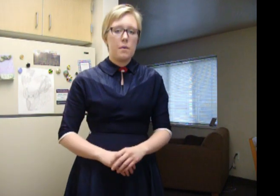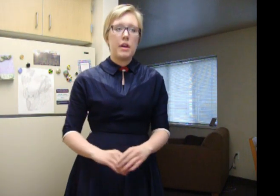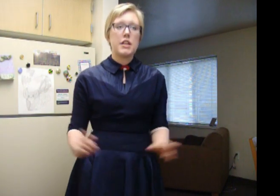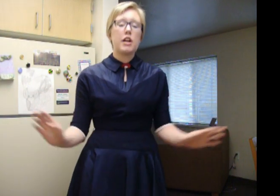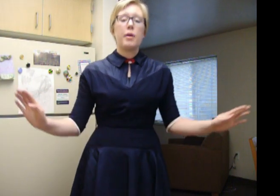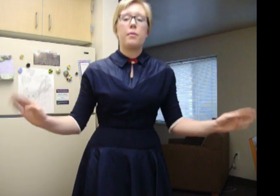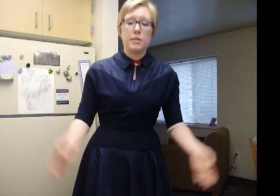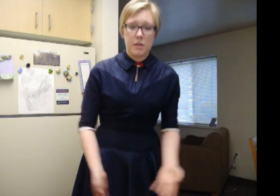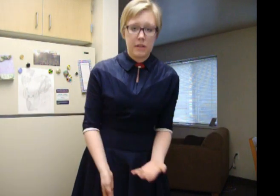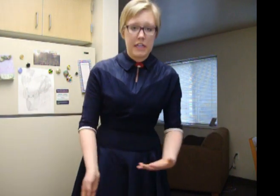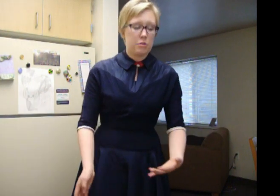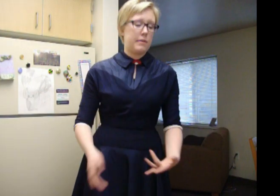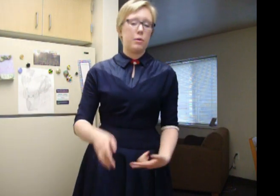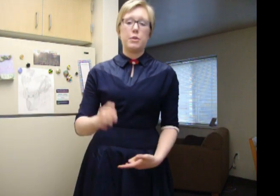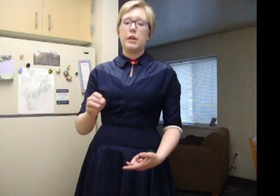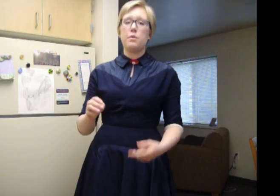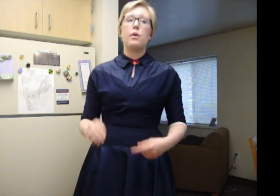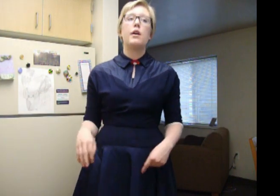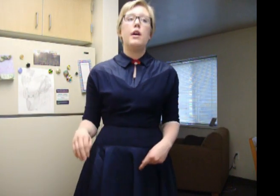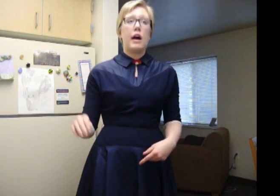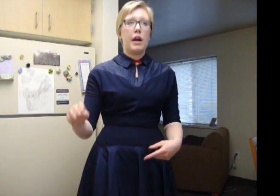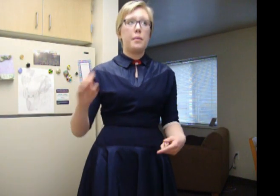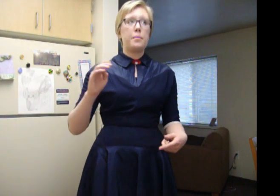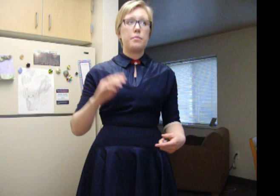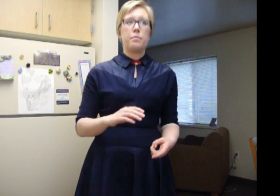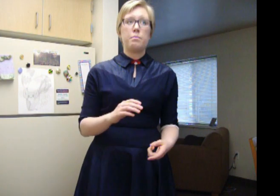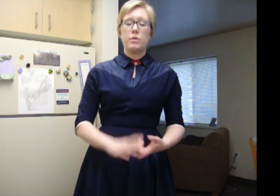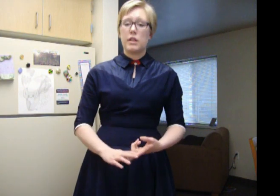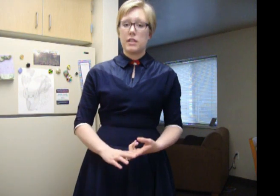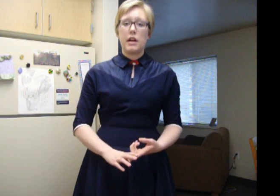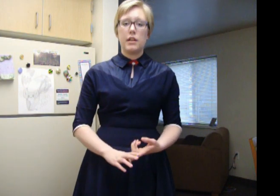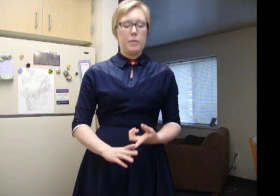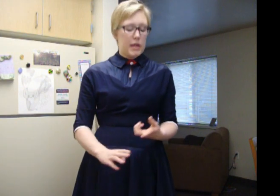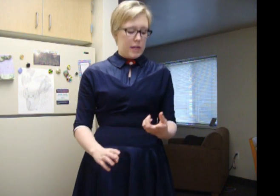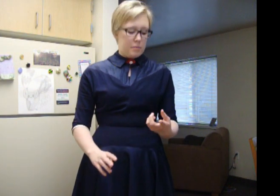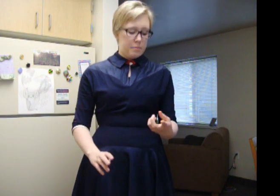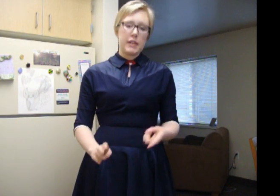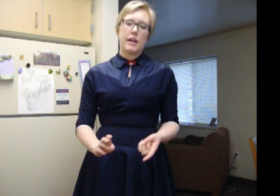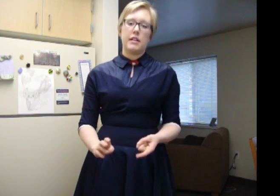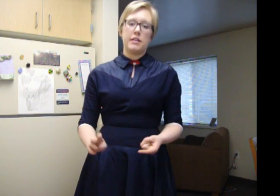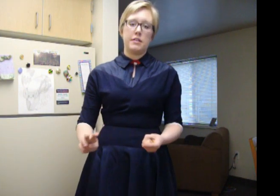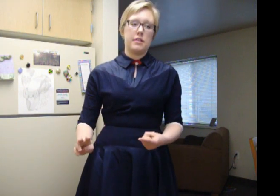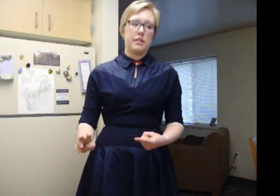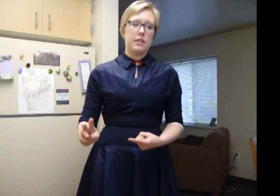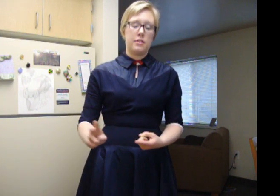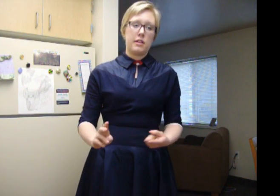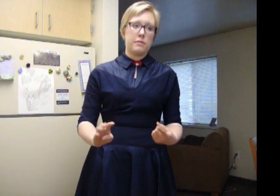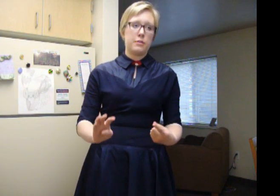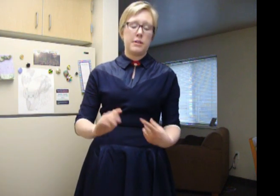When I talk about reasons why I don't like Taylor Swift, I'm going to ignore music style, because there's lots of reasons why I don't